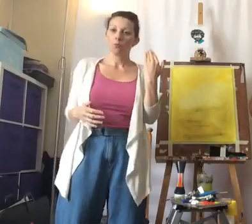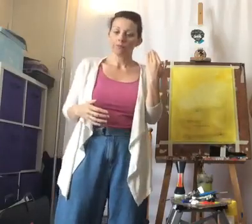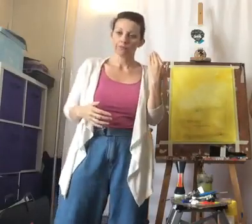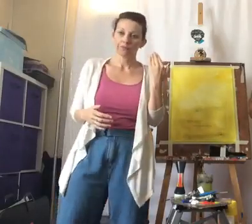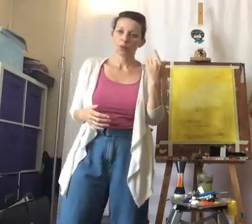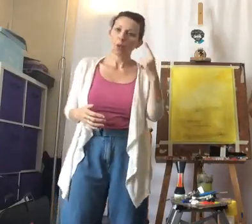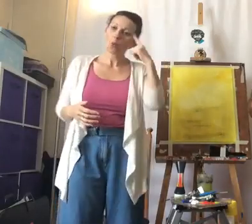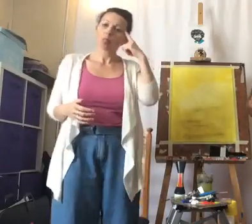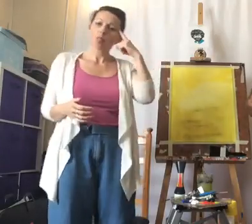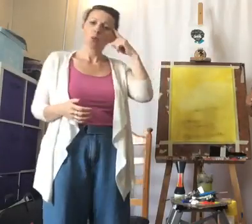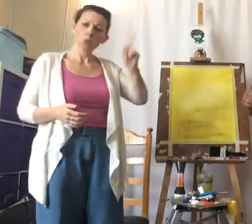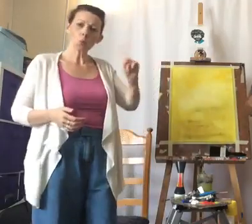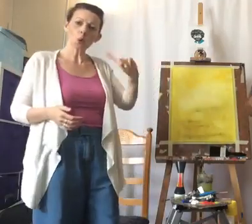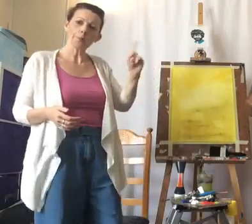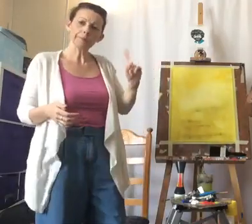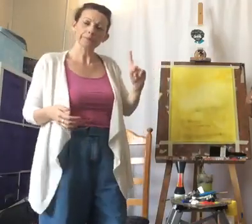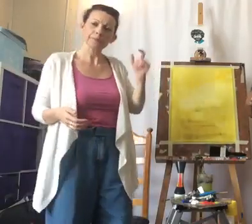is